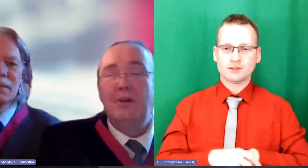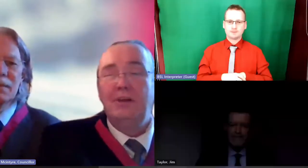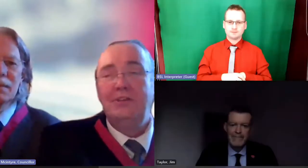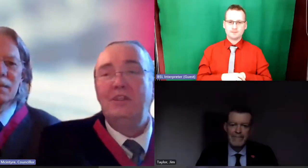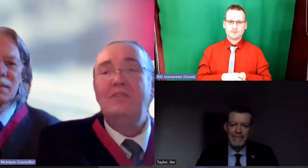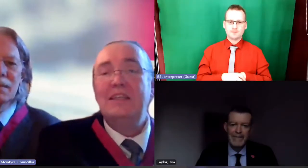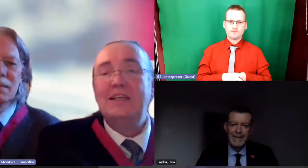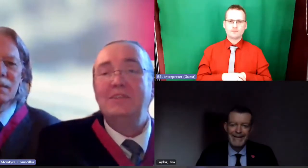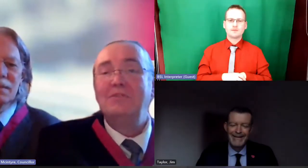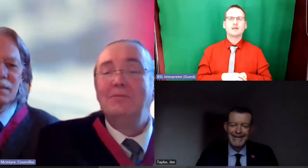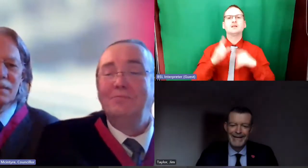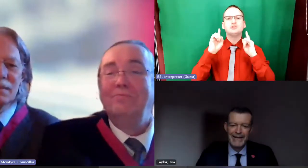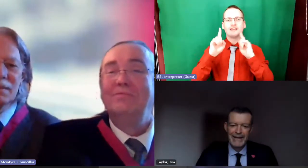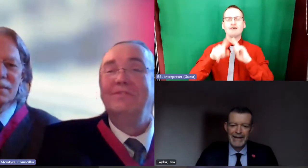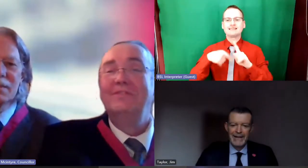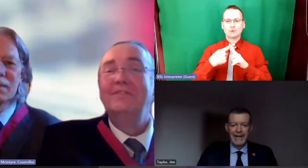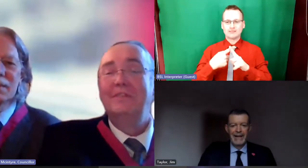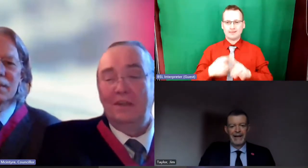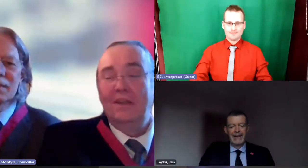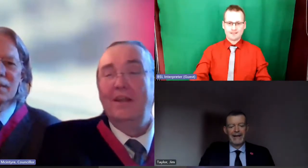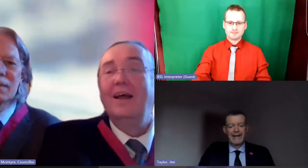our chief executive.